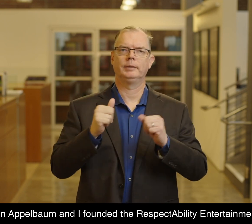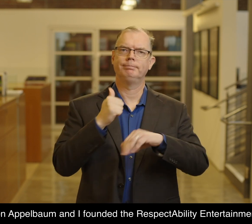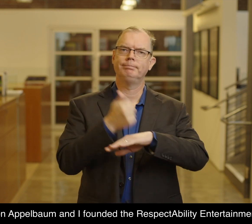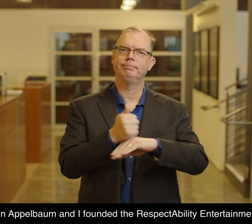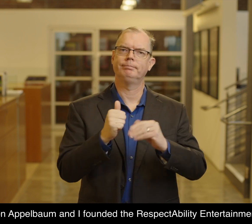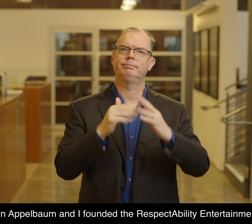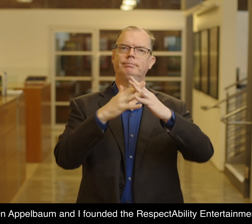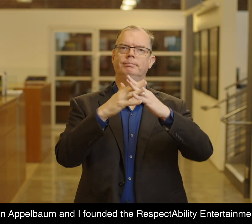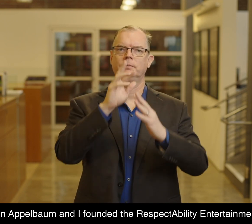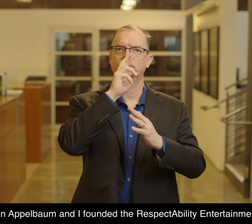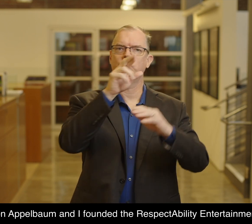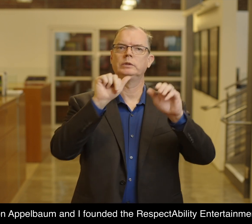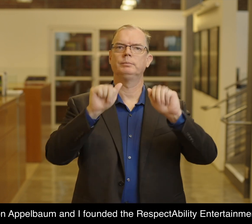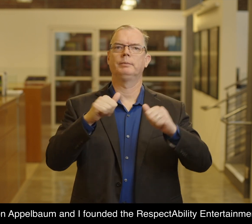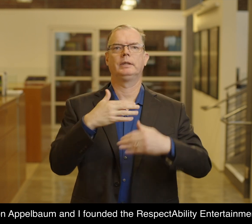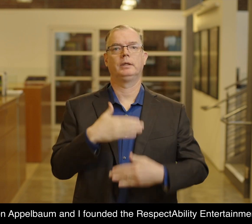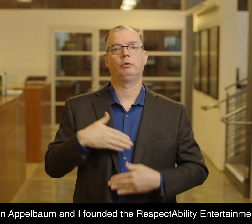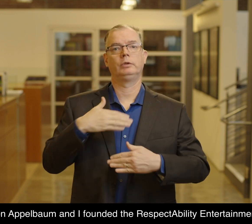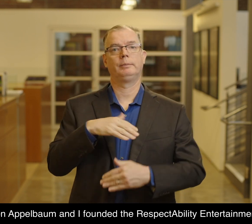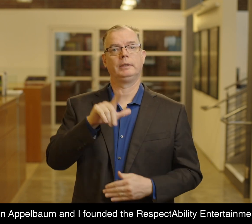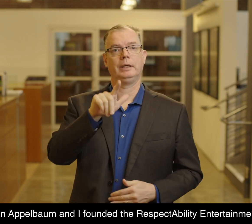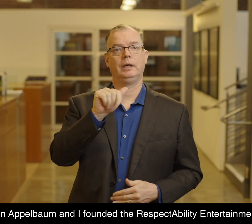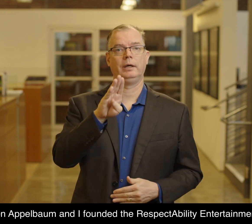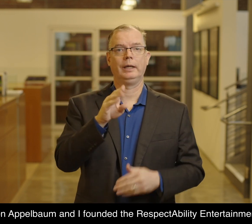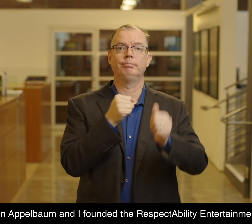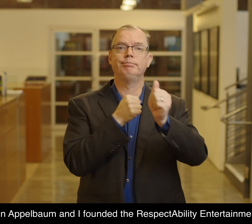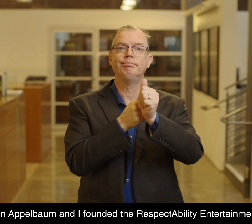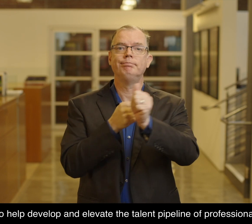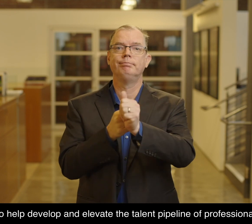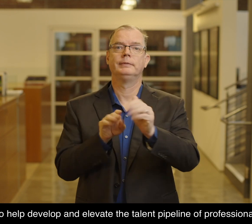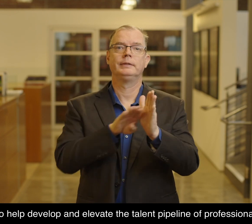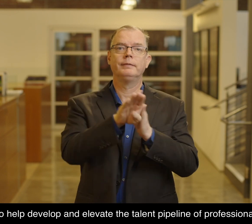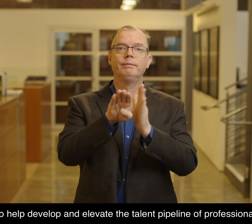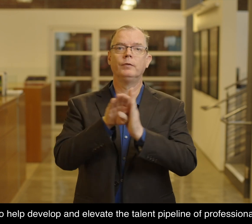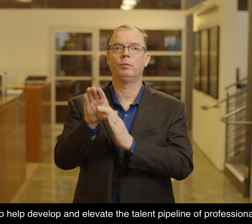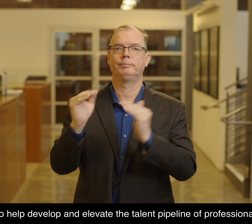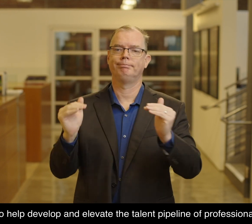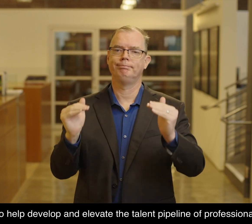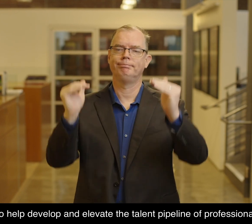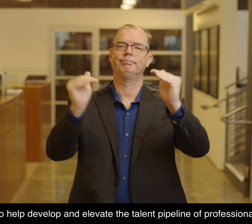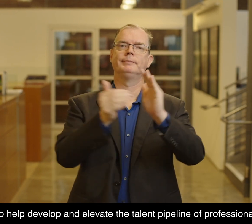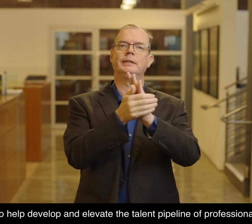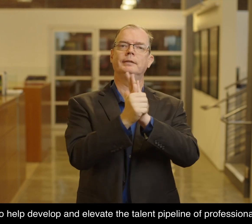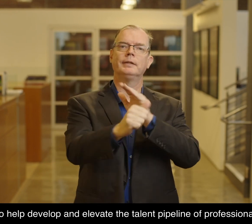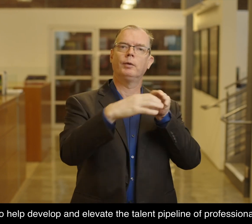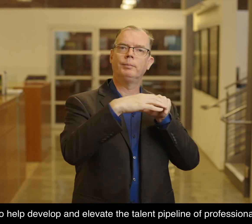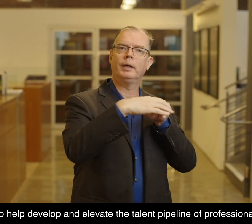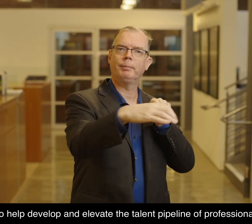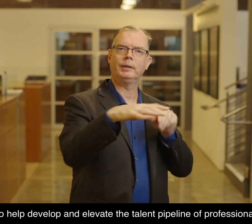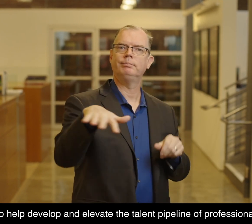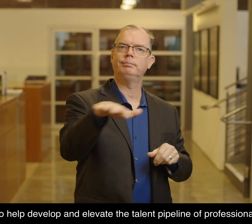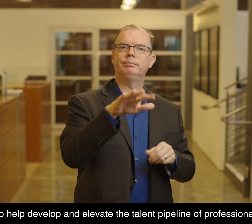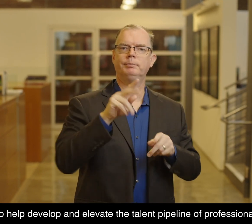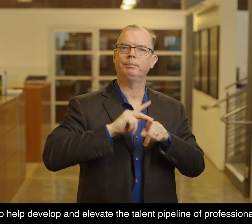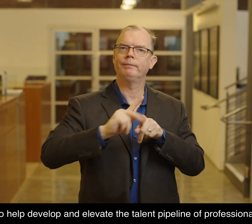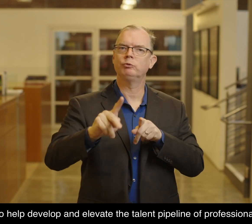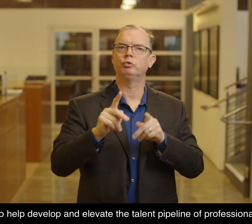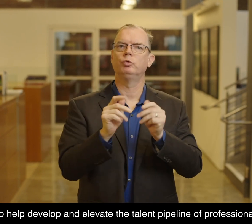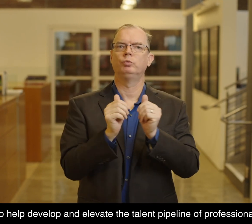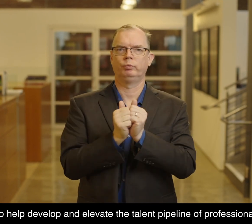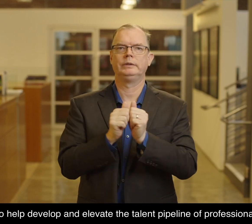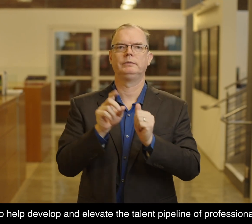I founded the RespectAbility Entertainment Lab to help develop and elevate the talent pipeline